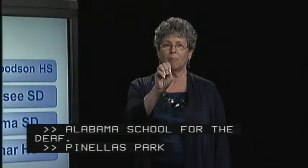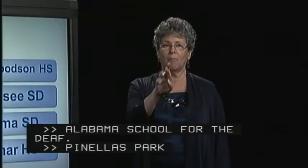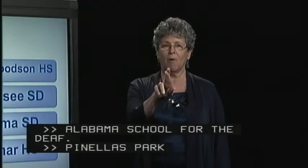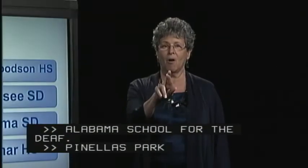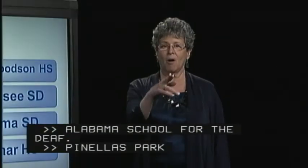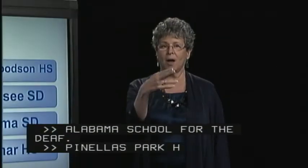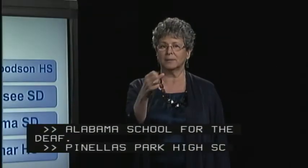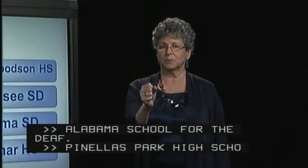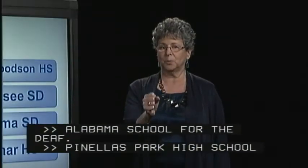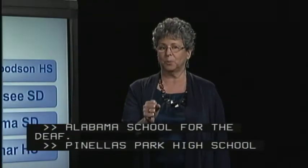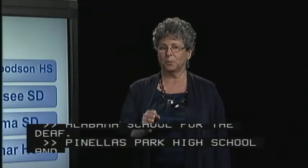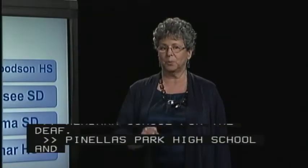Berkmar High School